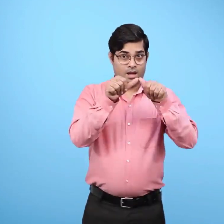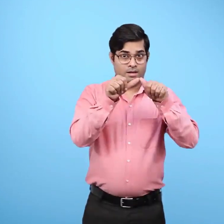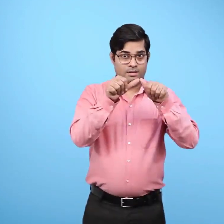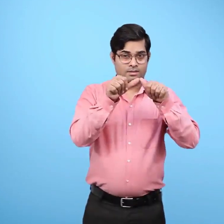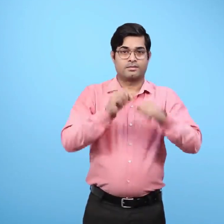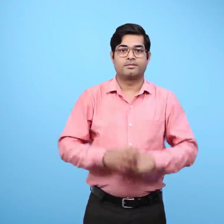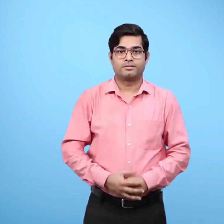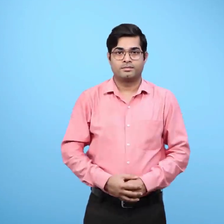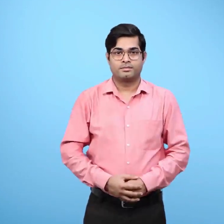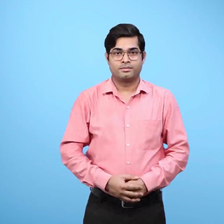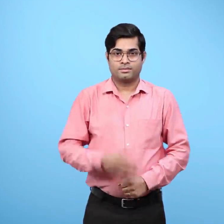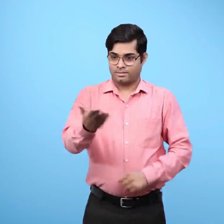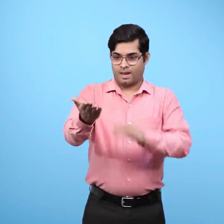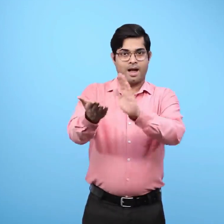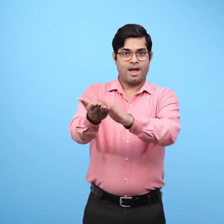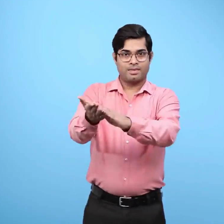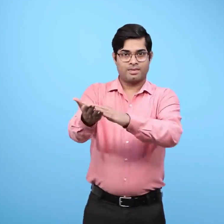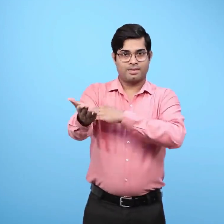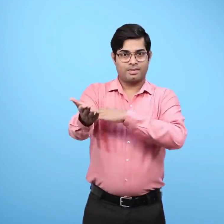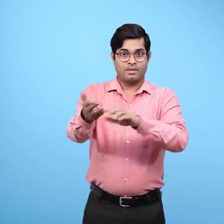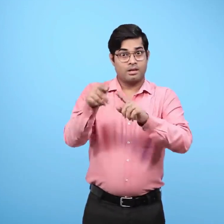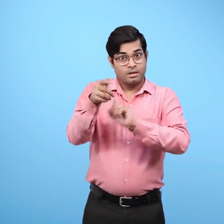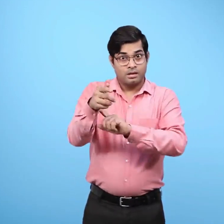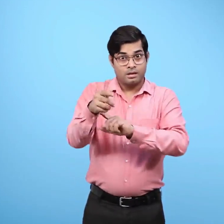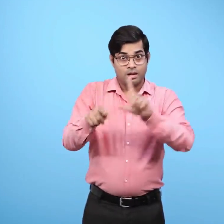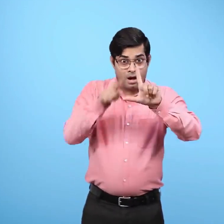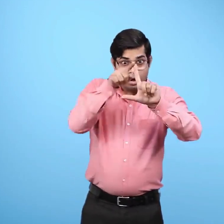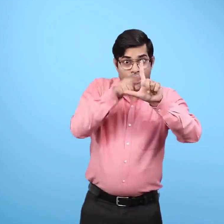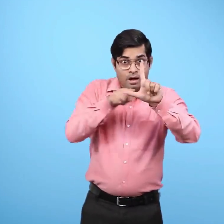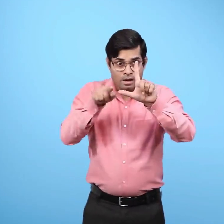A. A right angle with your hand.